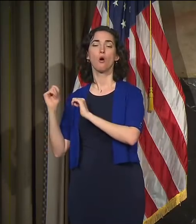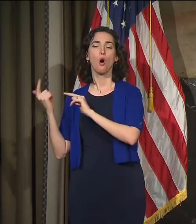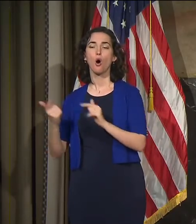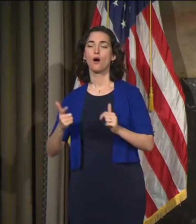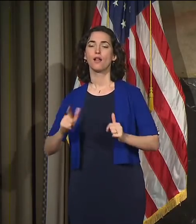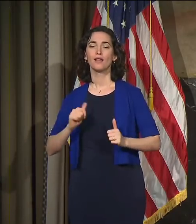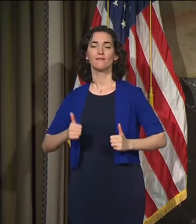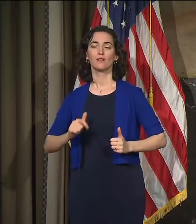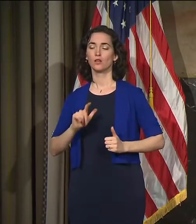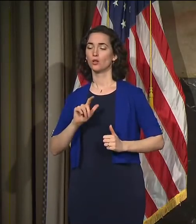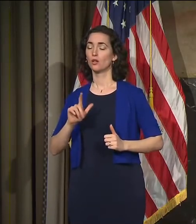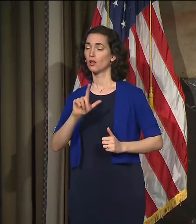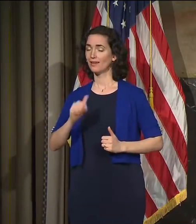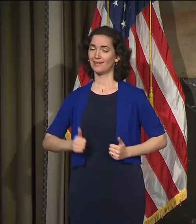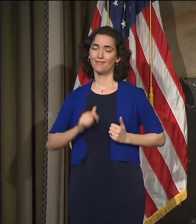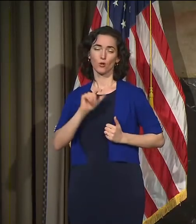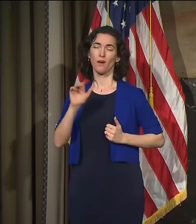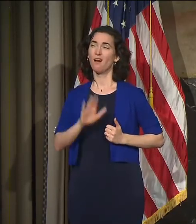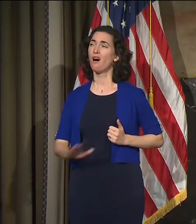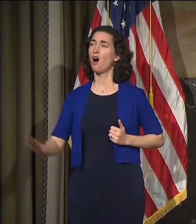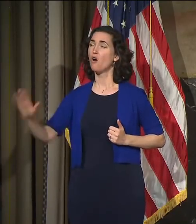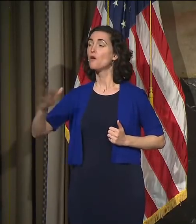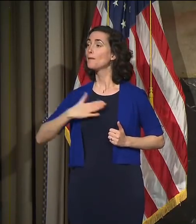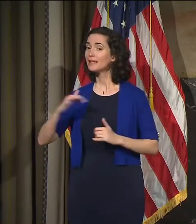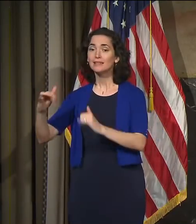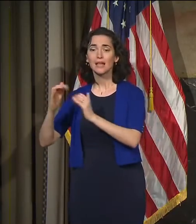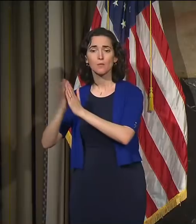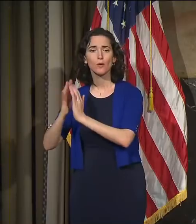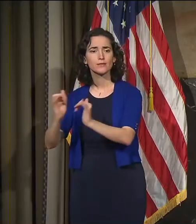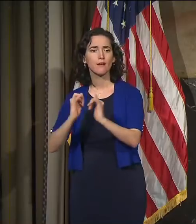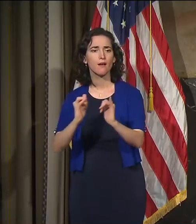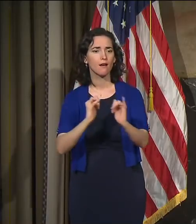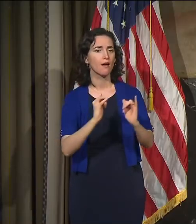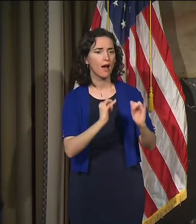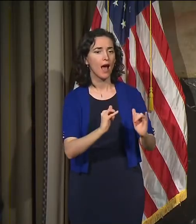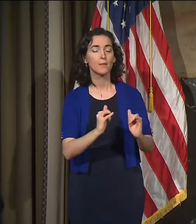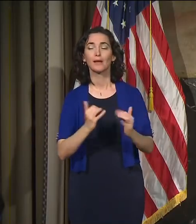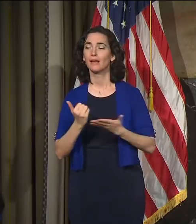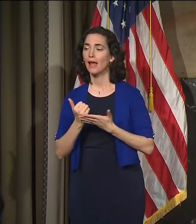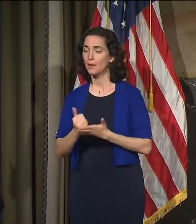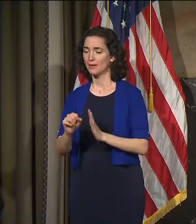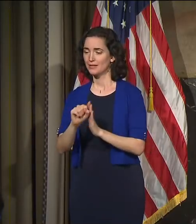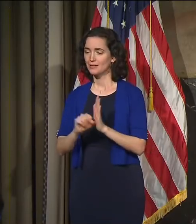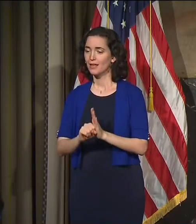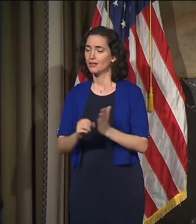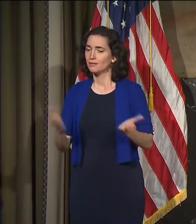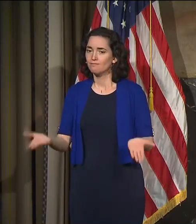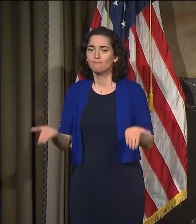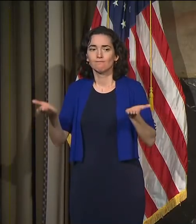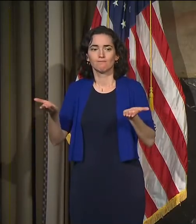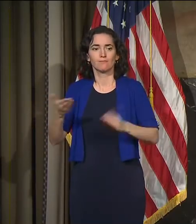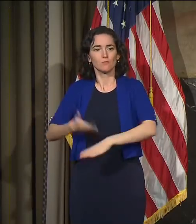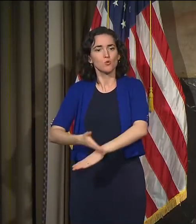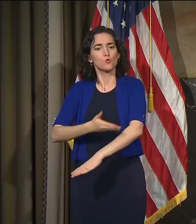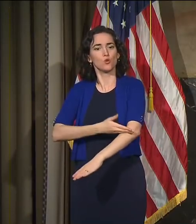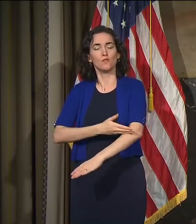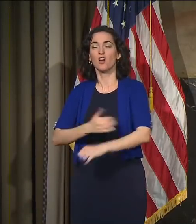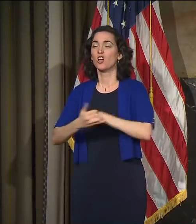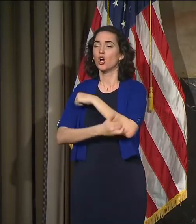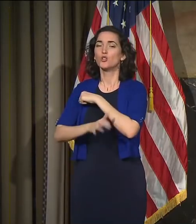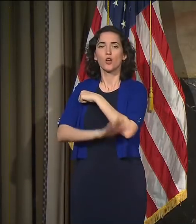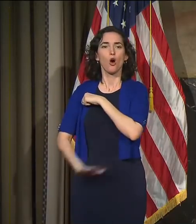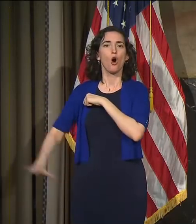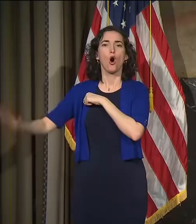the state right now, and I encourage others to join me in prayer. And let's lift this state up. Let's lift our country up,